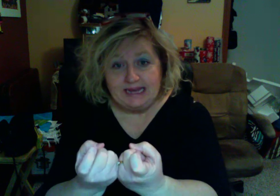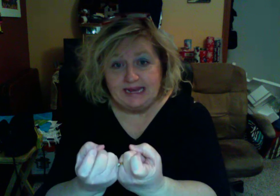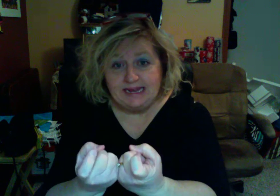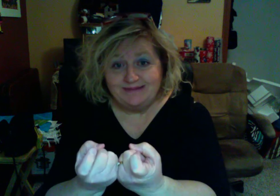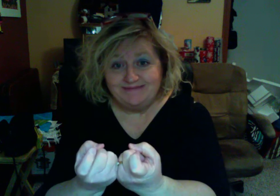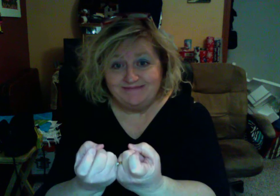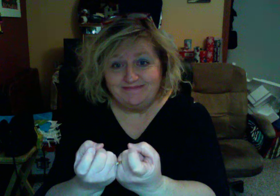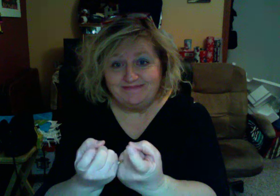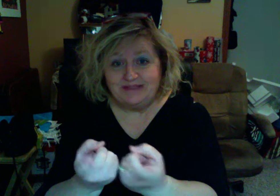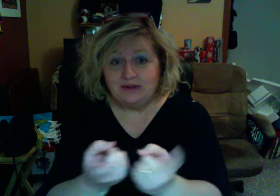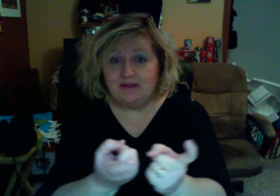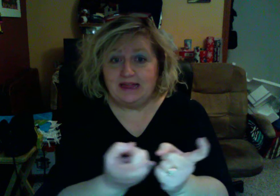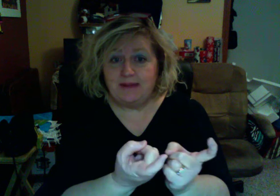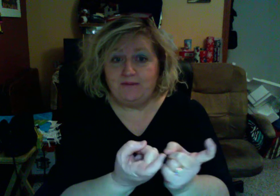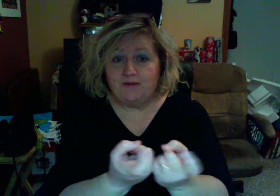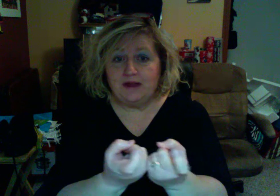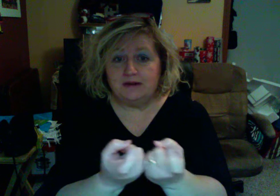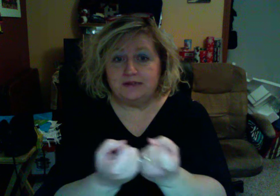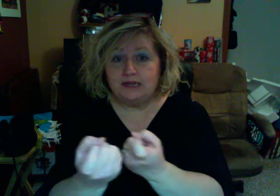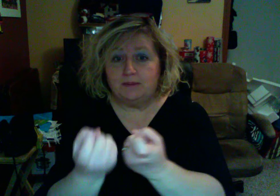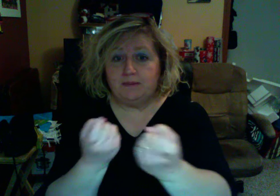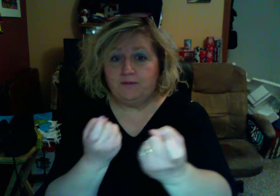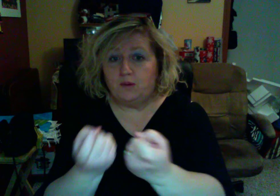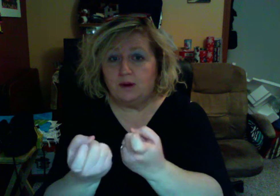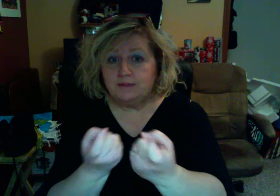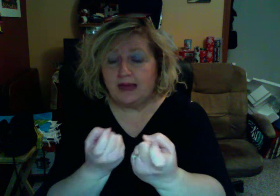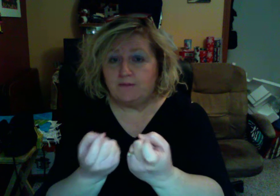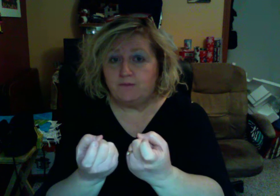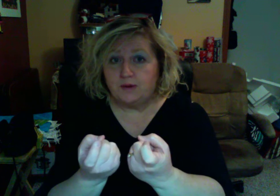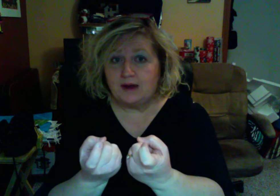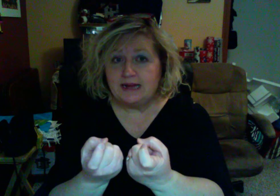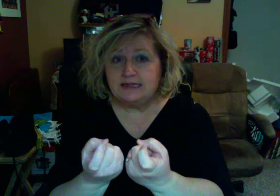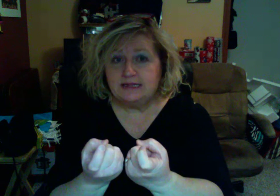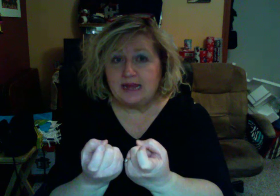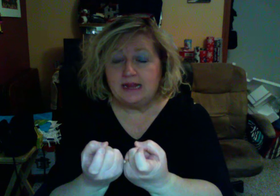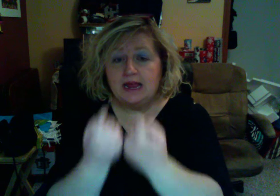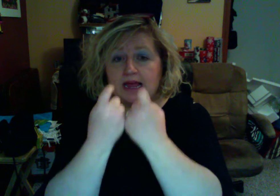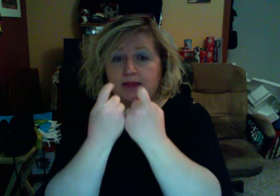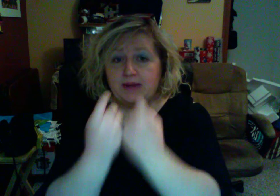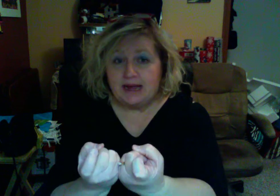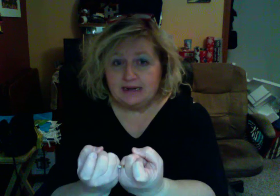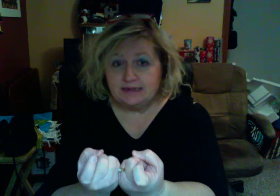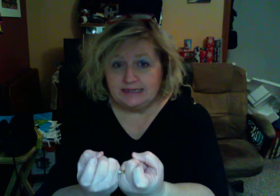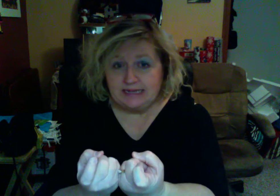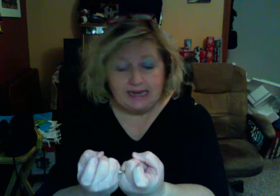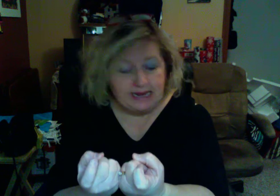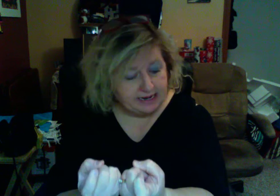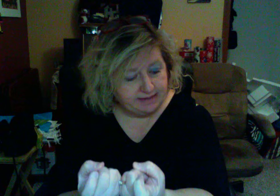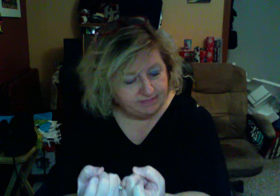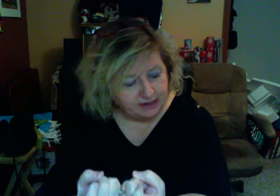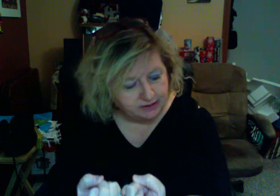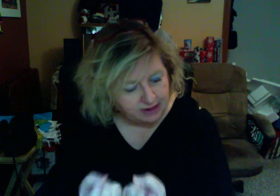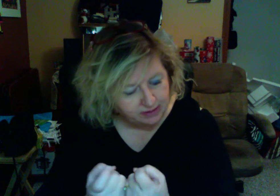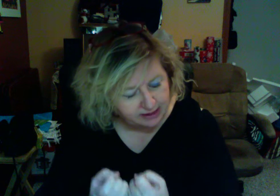skiing. So you've got the bent fingers still, but before it was back and forth for ice skating. We had skiing, like you're